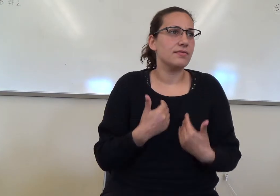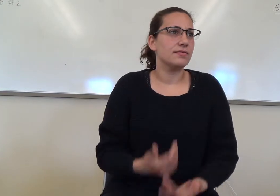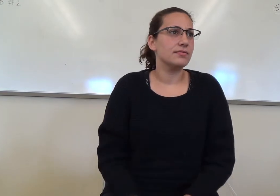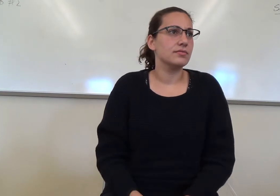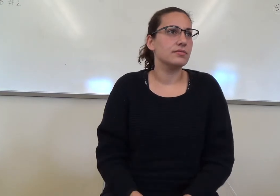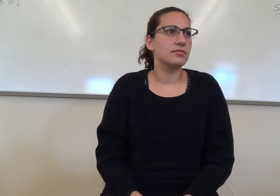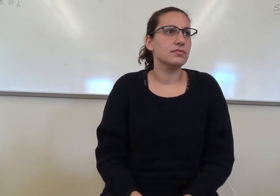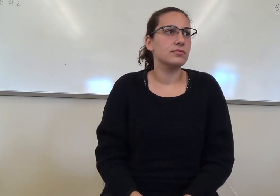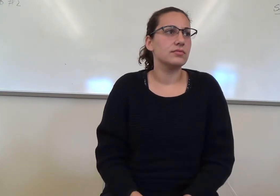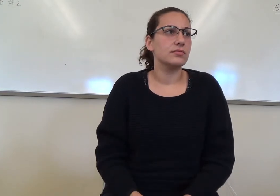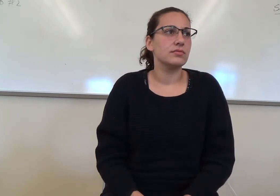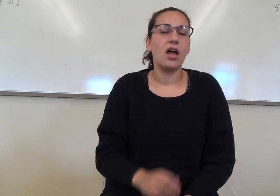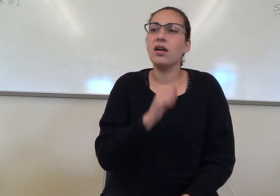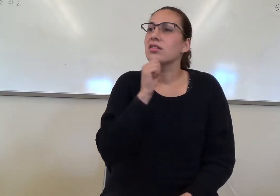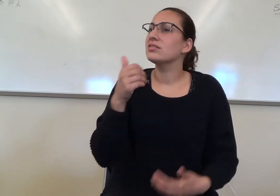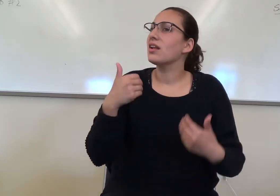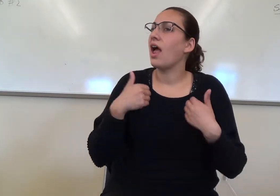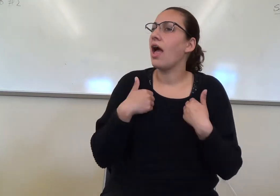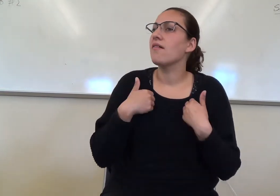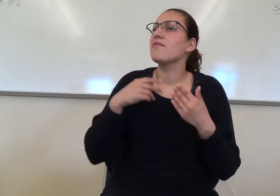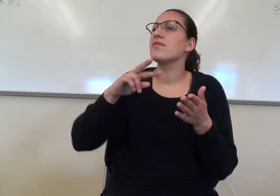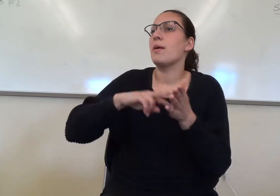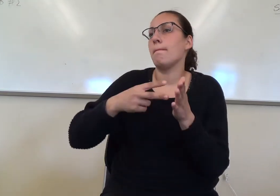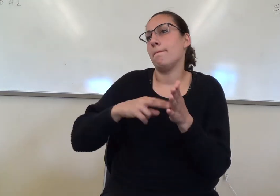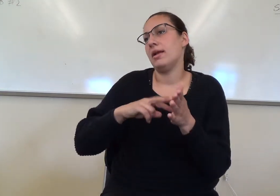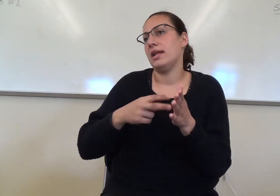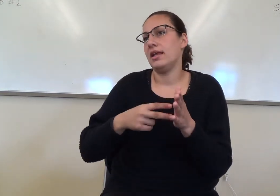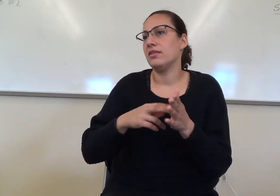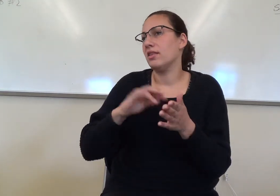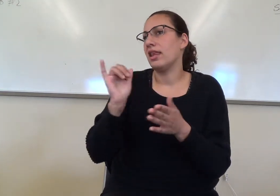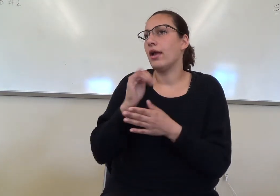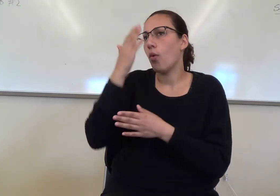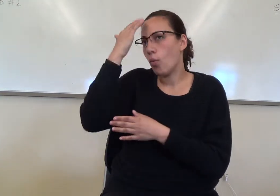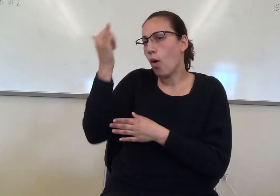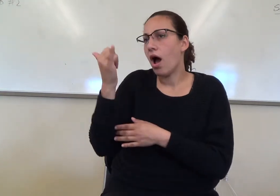the purpose of finding those connections. Tutinga, what did you put?